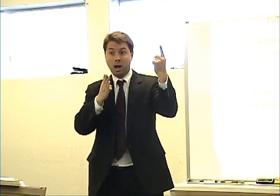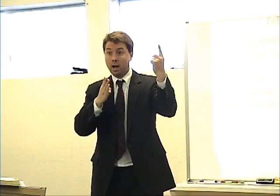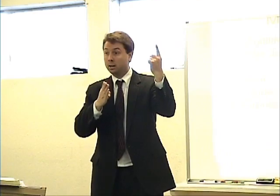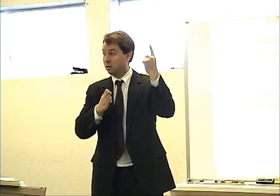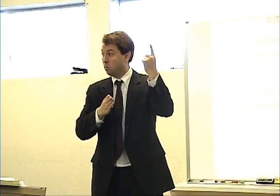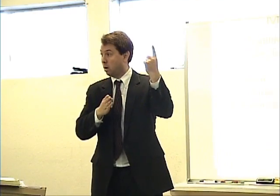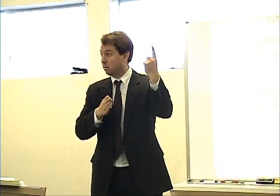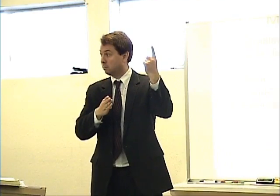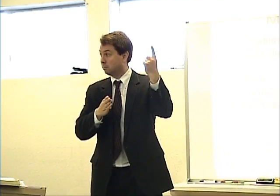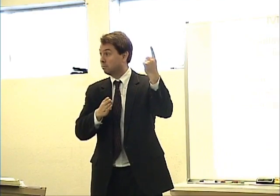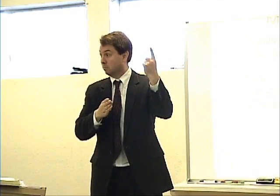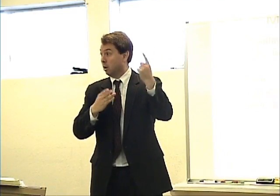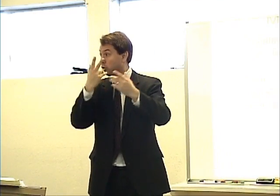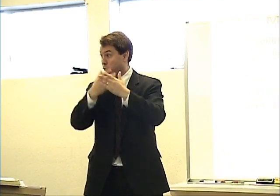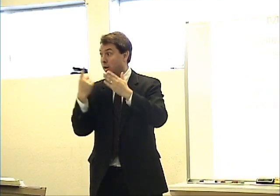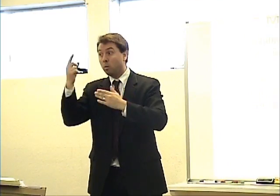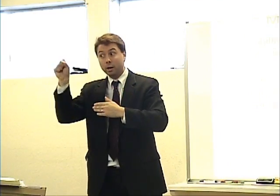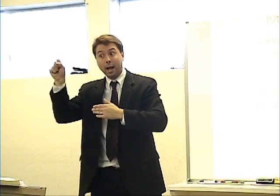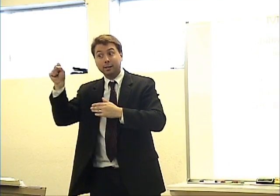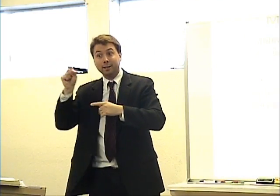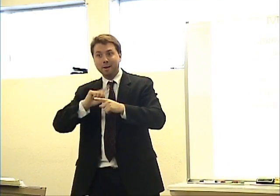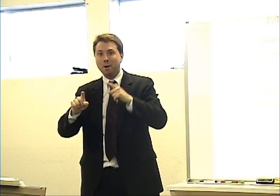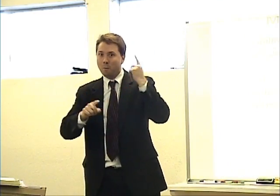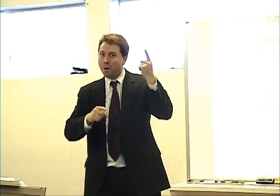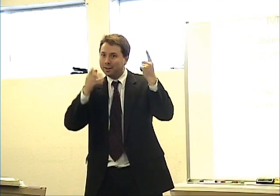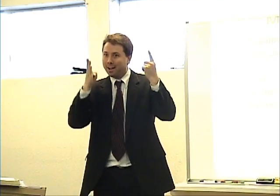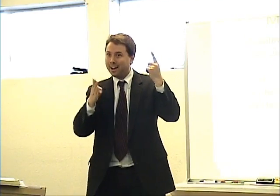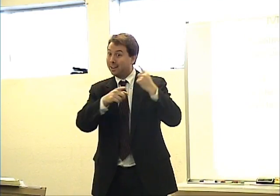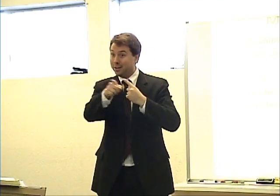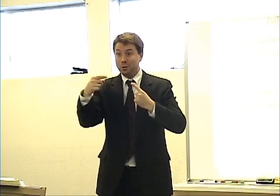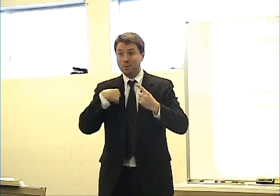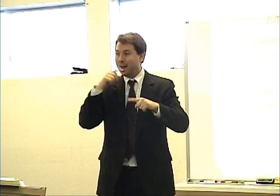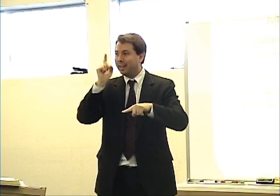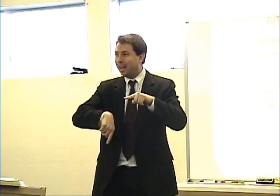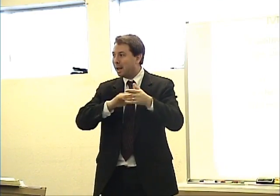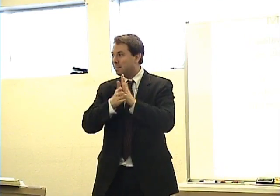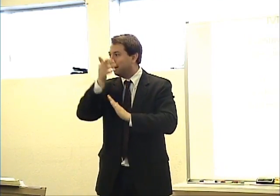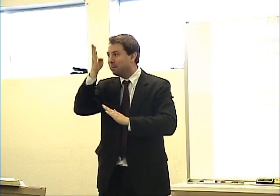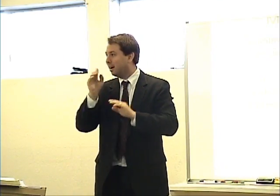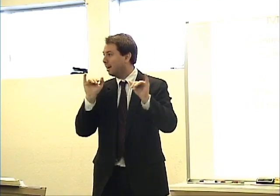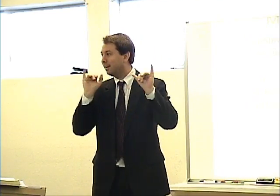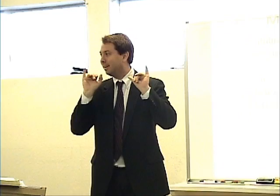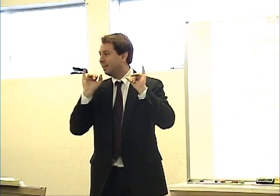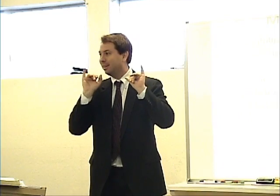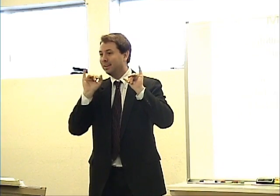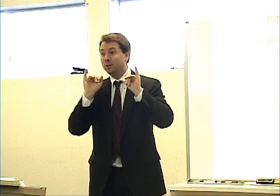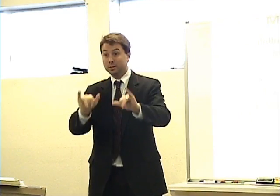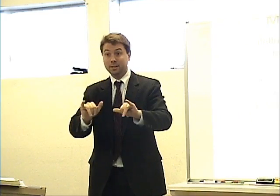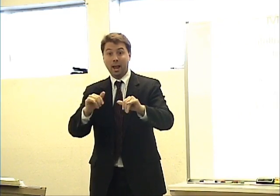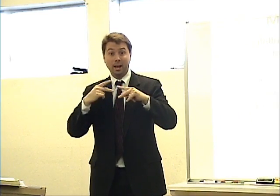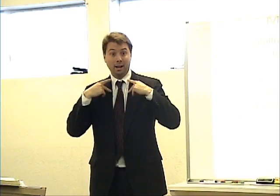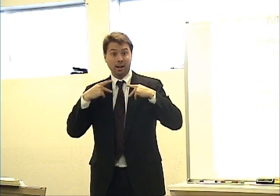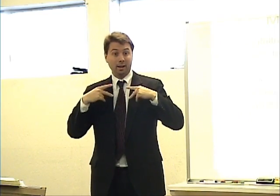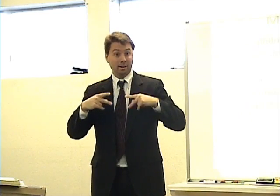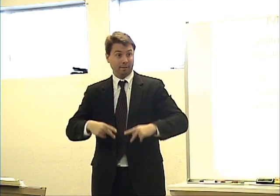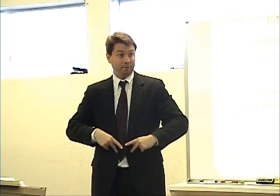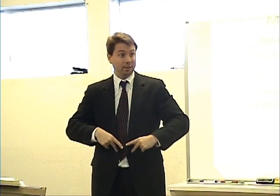God. Three in one, yes, but one God. You and I can't become God. You stay